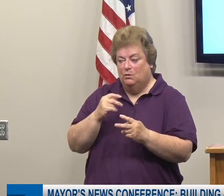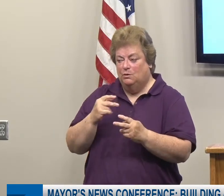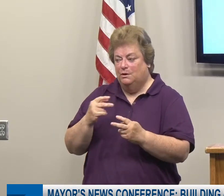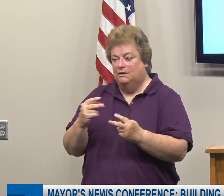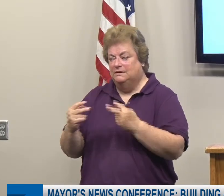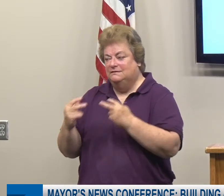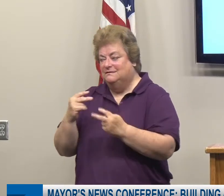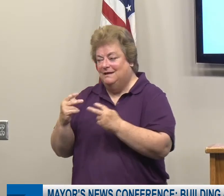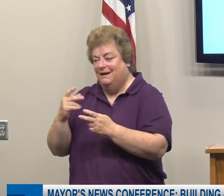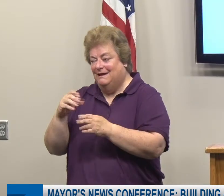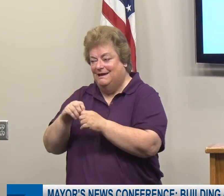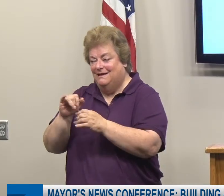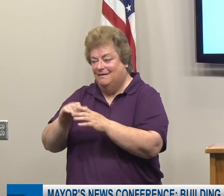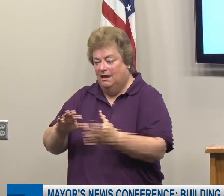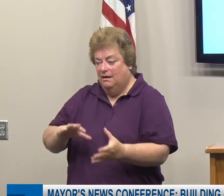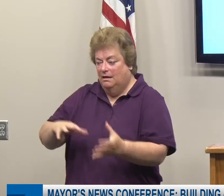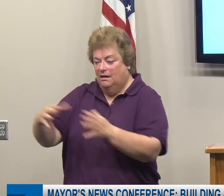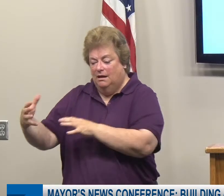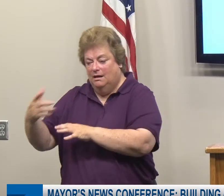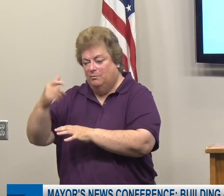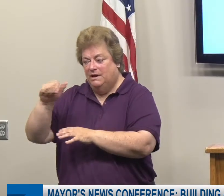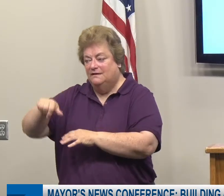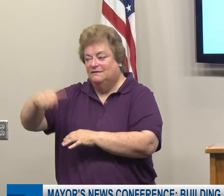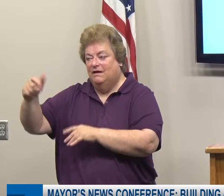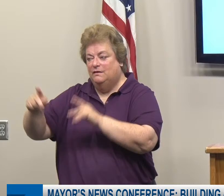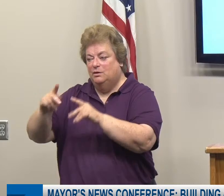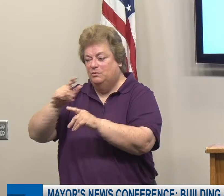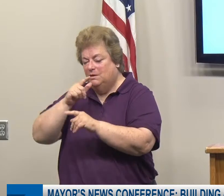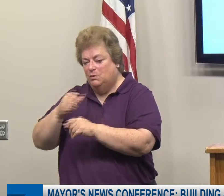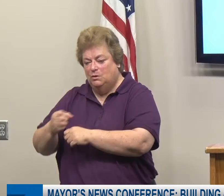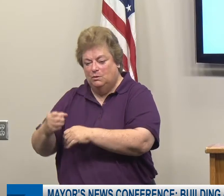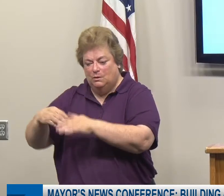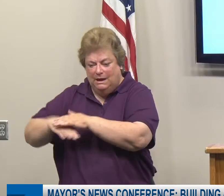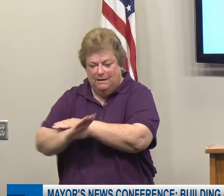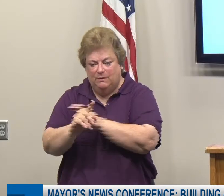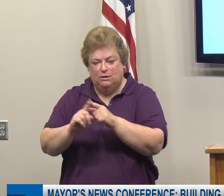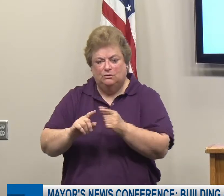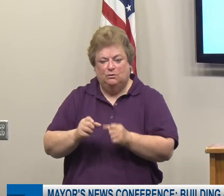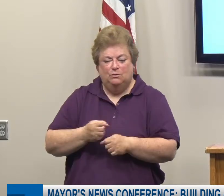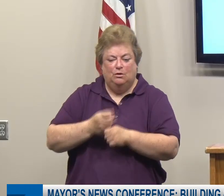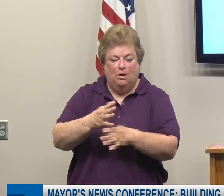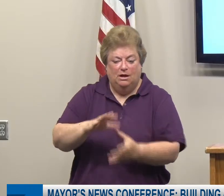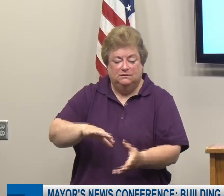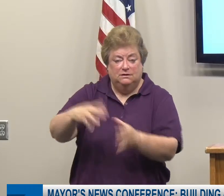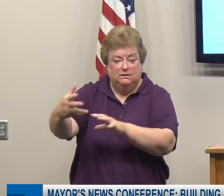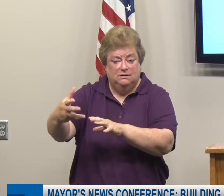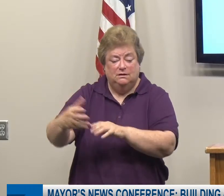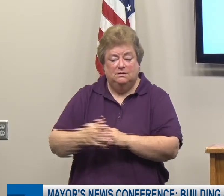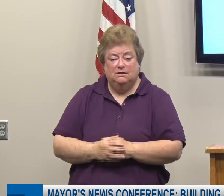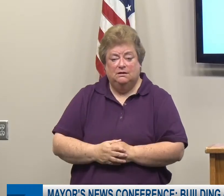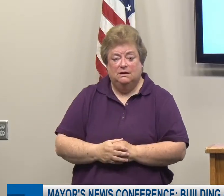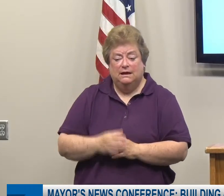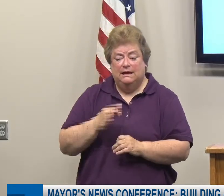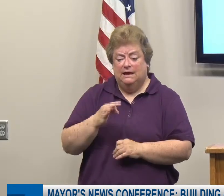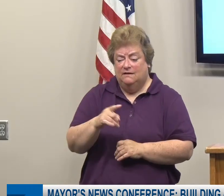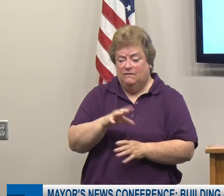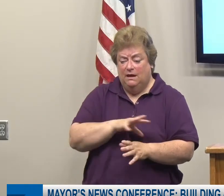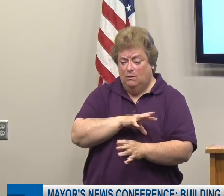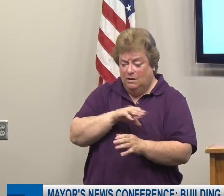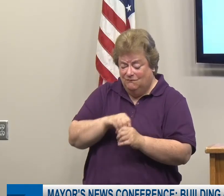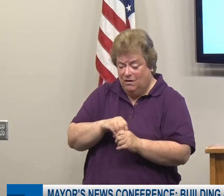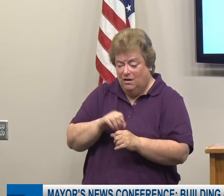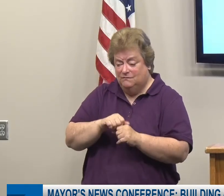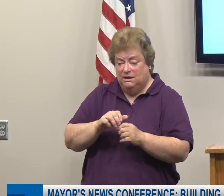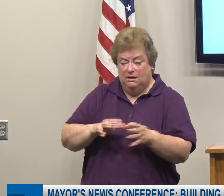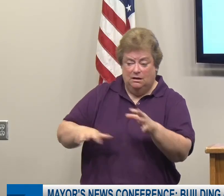bad actors who grafted on to these protests to cause chaos and calamity. If they were hurt in the shuffle during an act